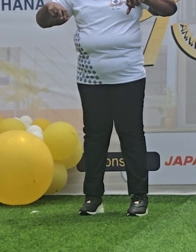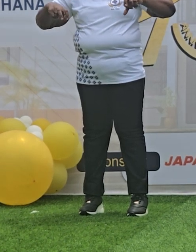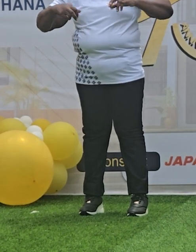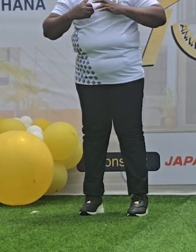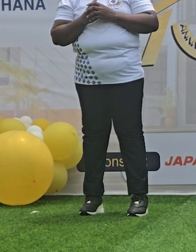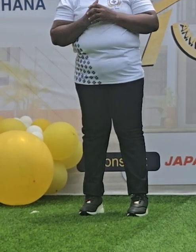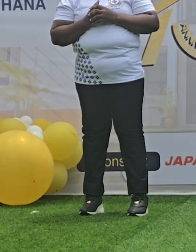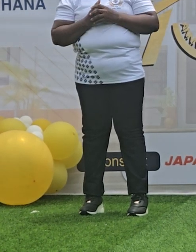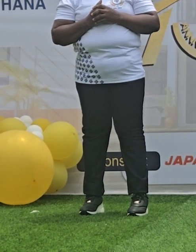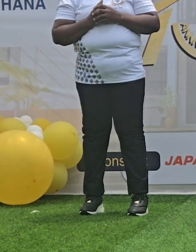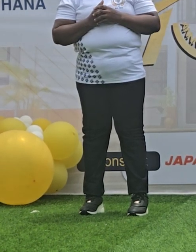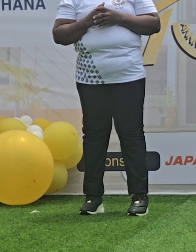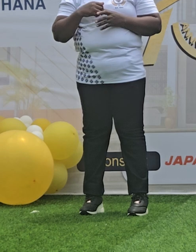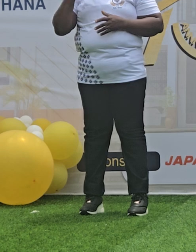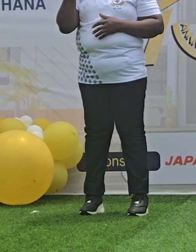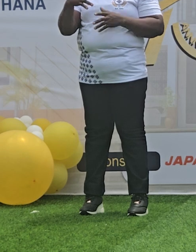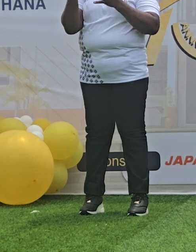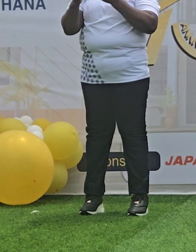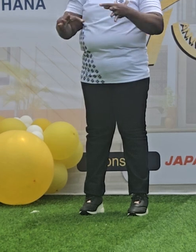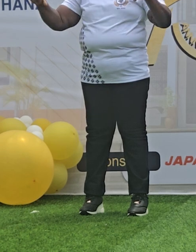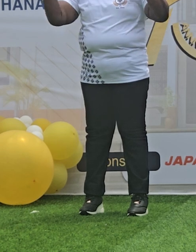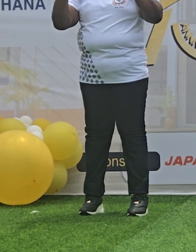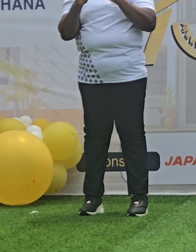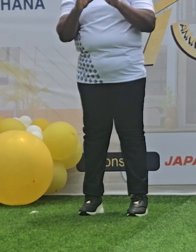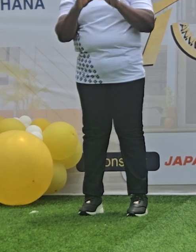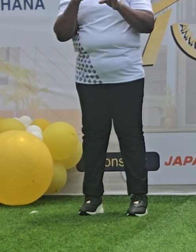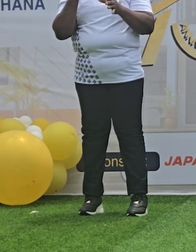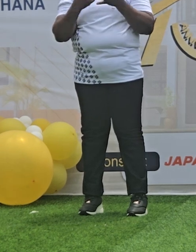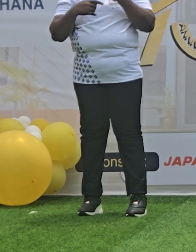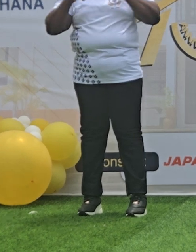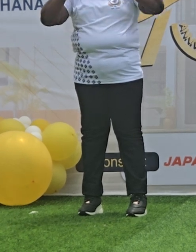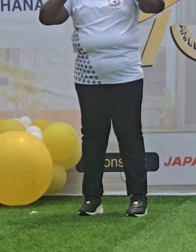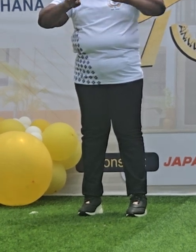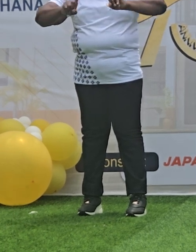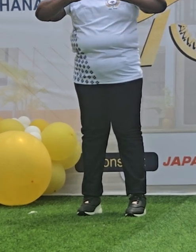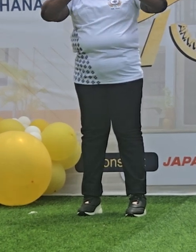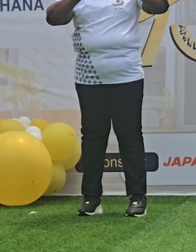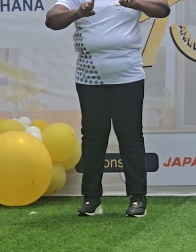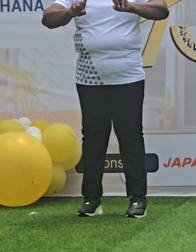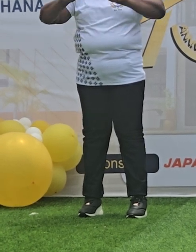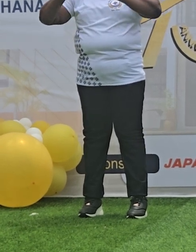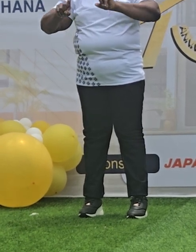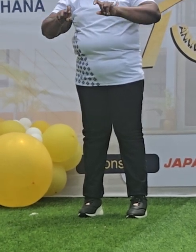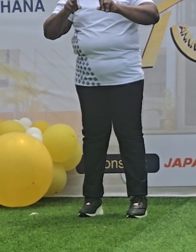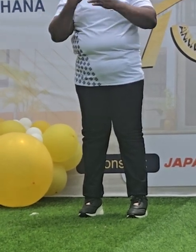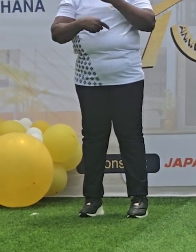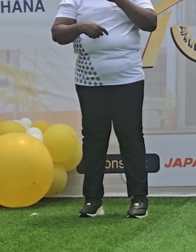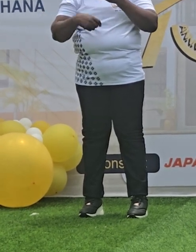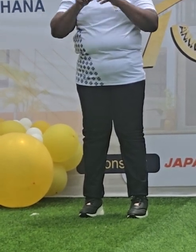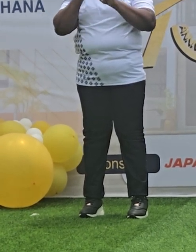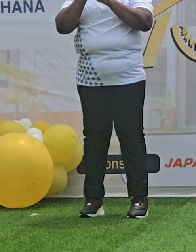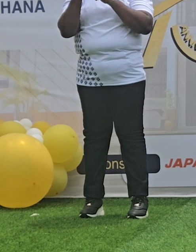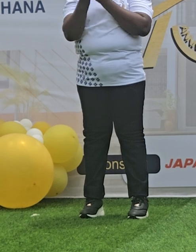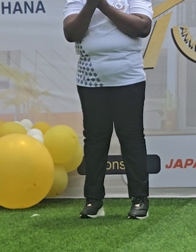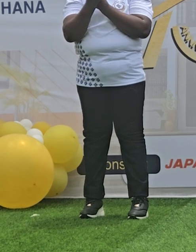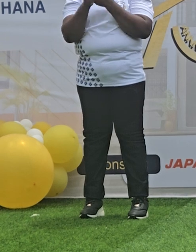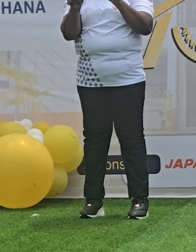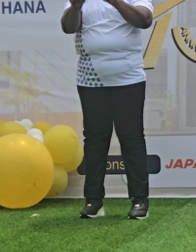imagination that the significance of examining the social context of